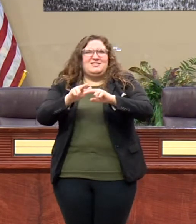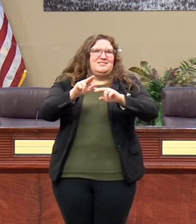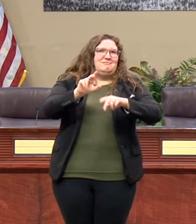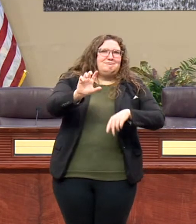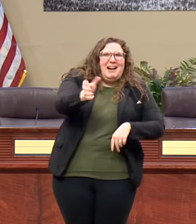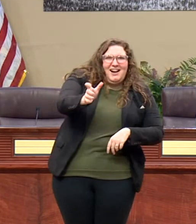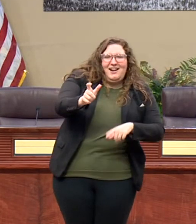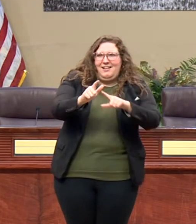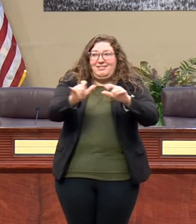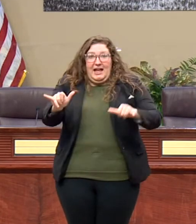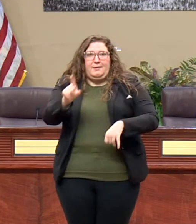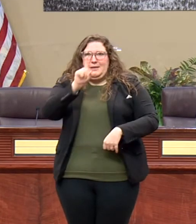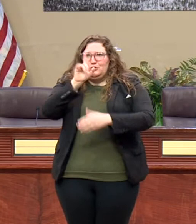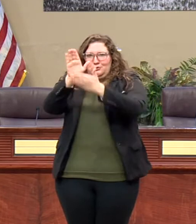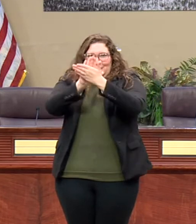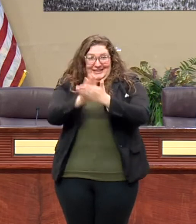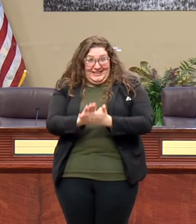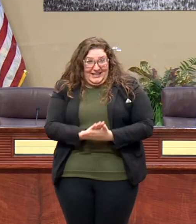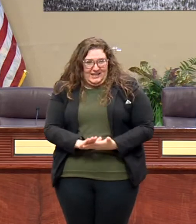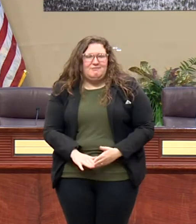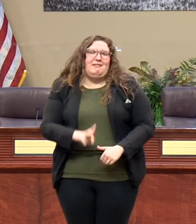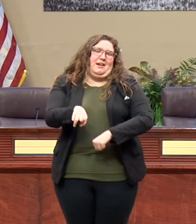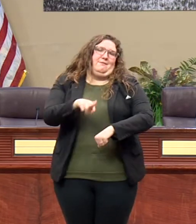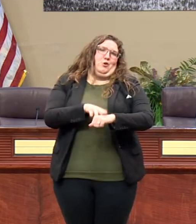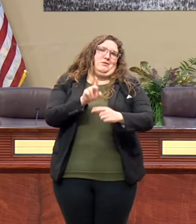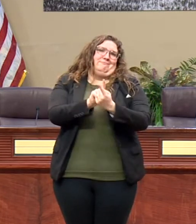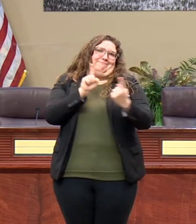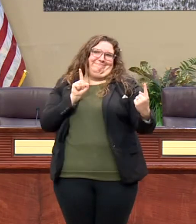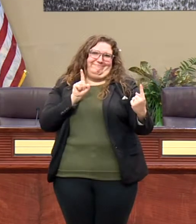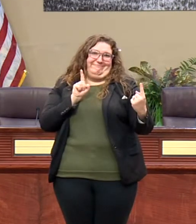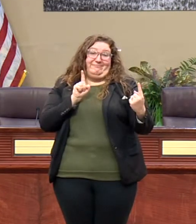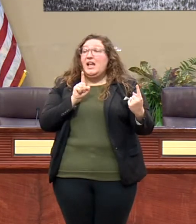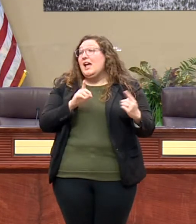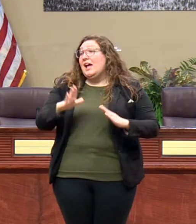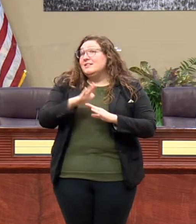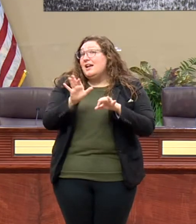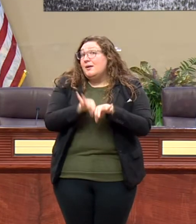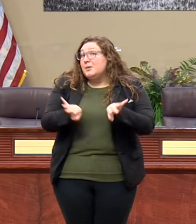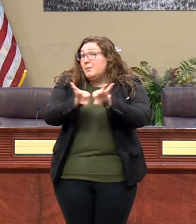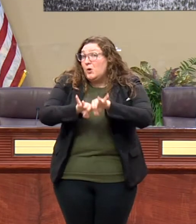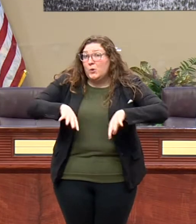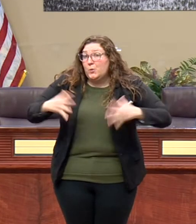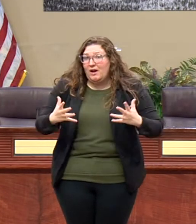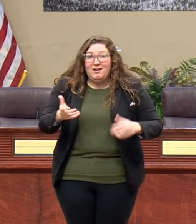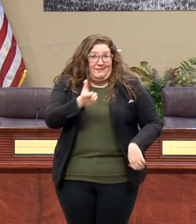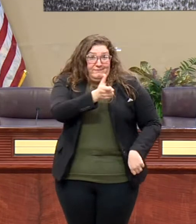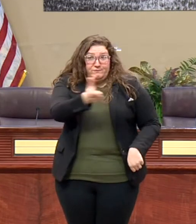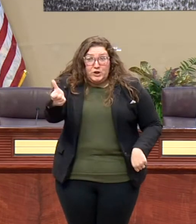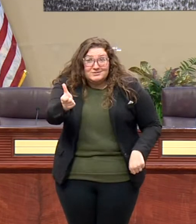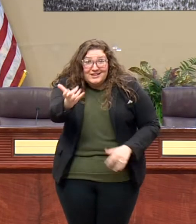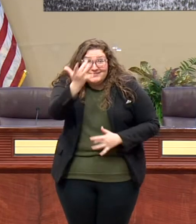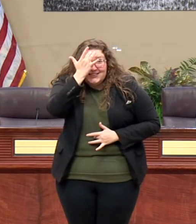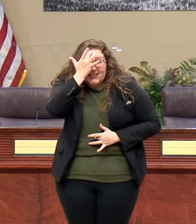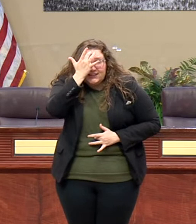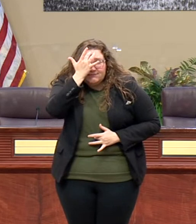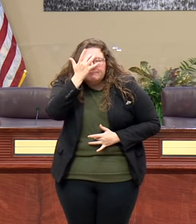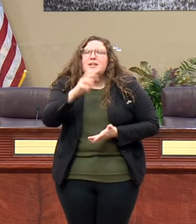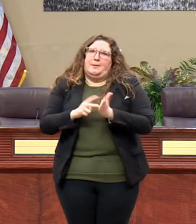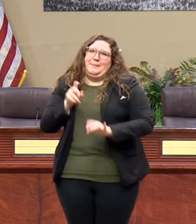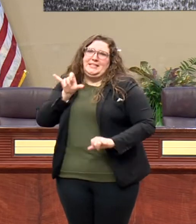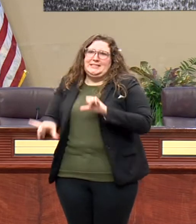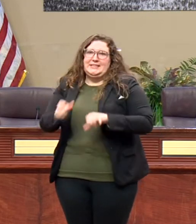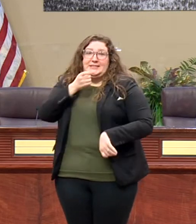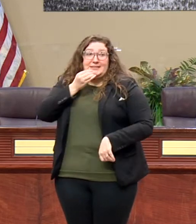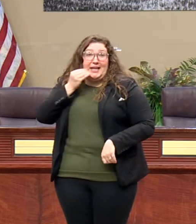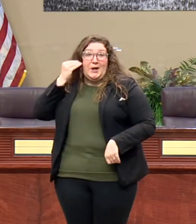or physical distancing. And lastly, and possibly most importantly, if you are sick, please stay at home. This is an opportunity for